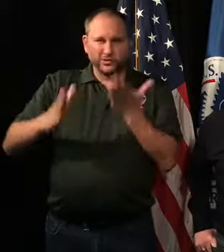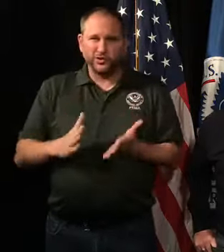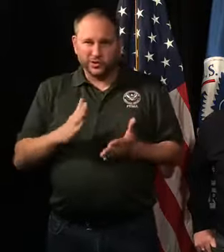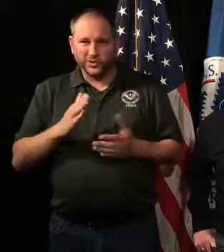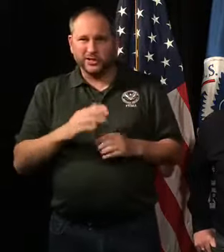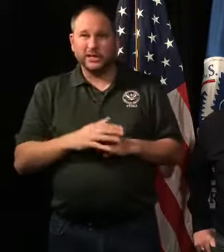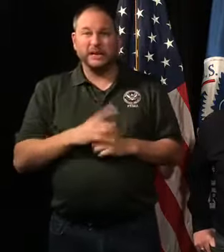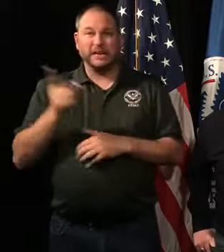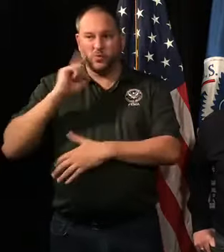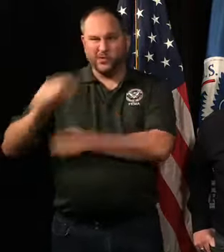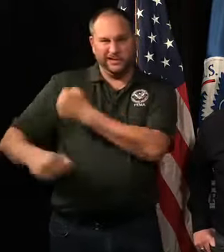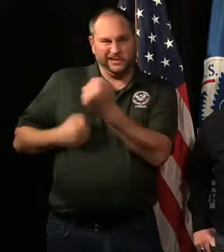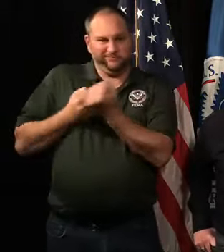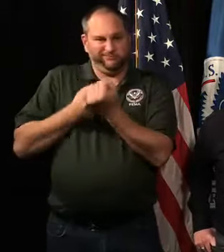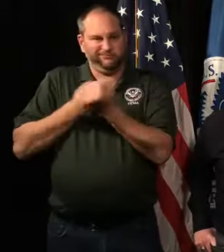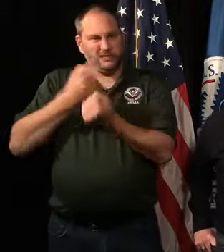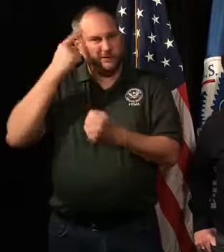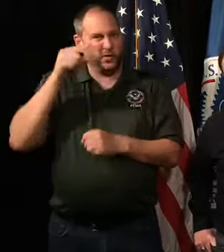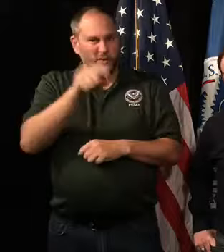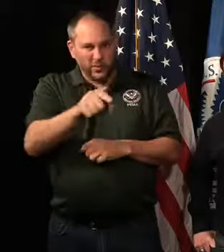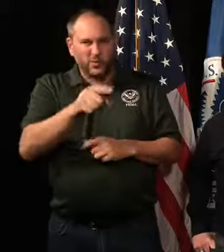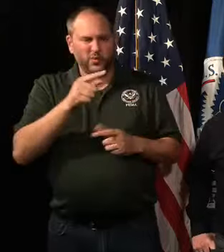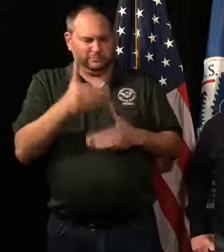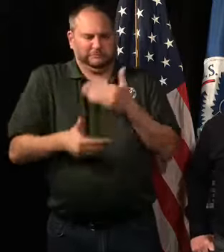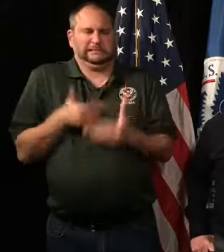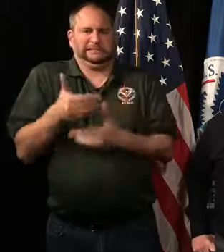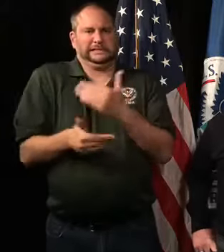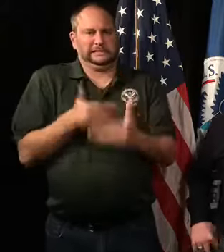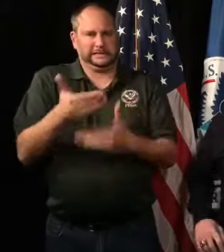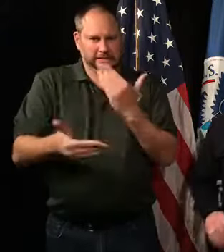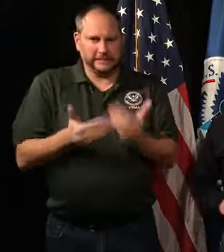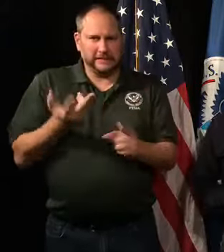through this process. So let's walk up the top.